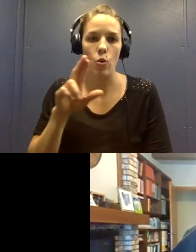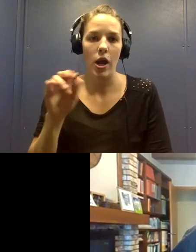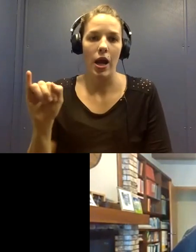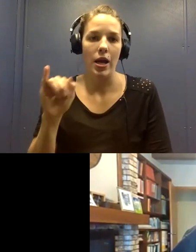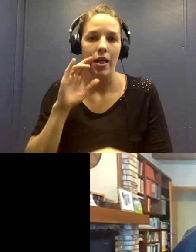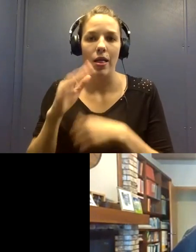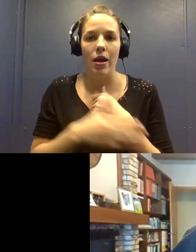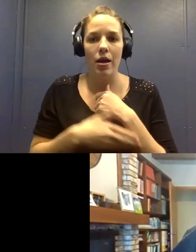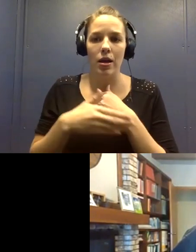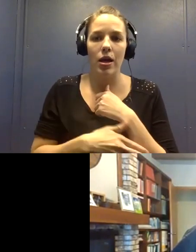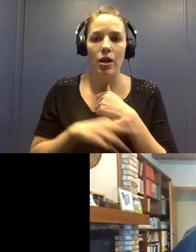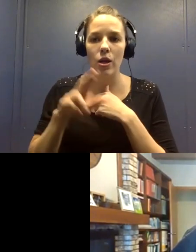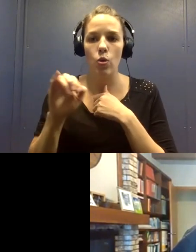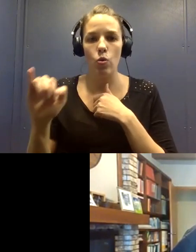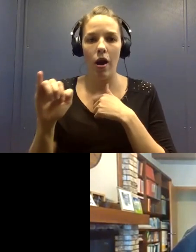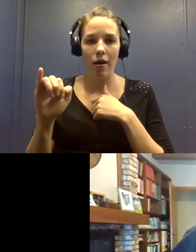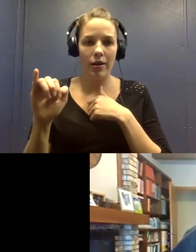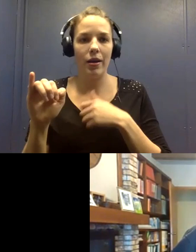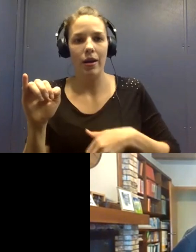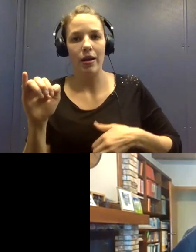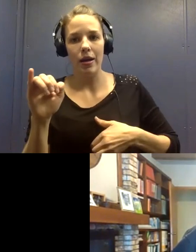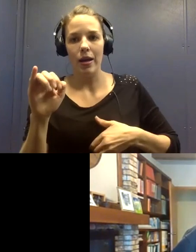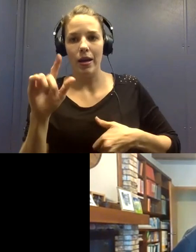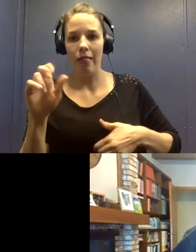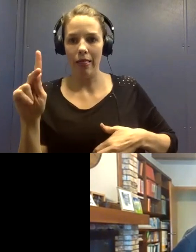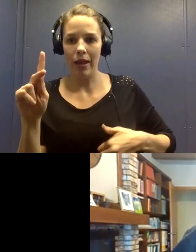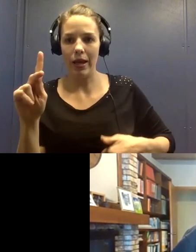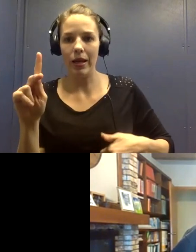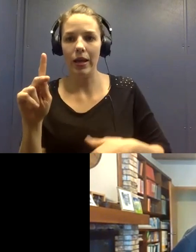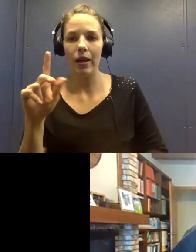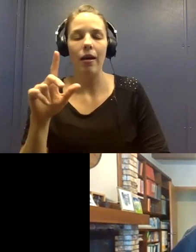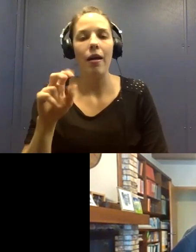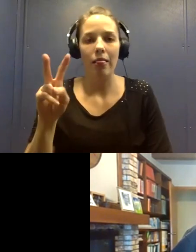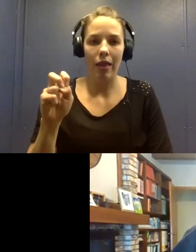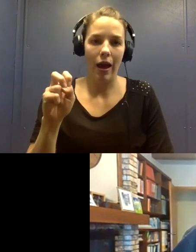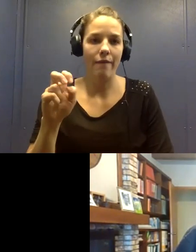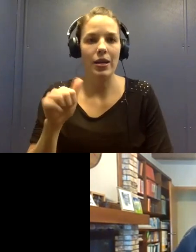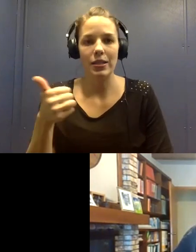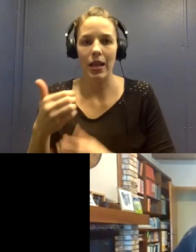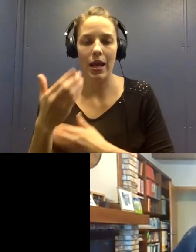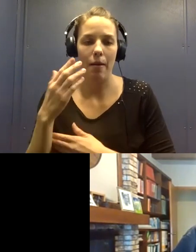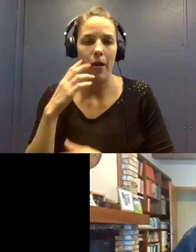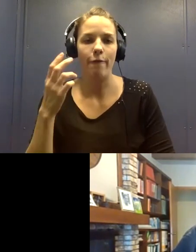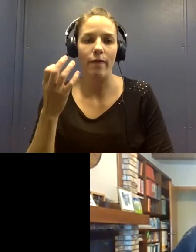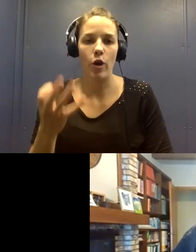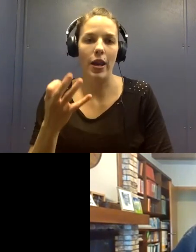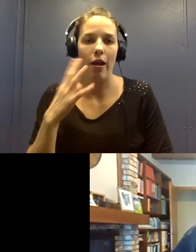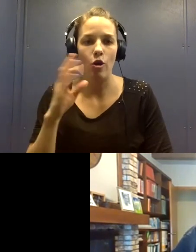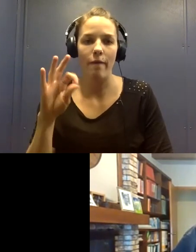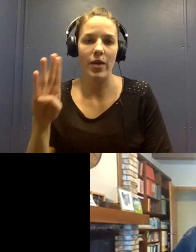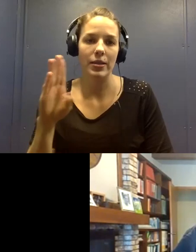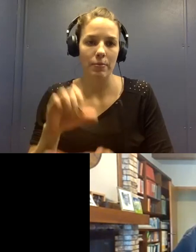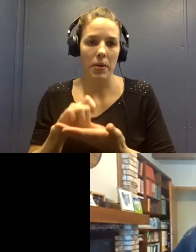Island County Health Department link, which goes live at 10 a.m. every Friday on our Facebook page and on